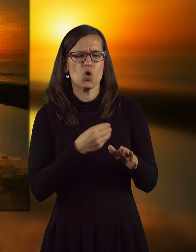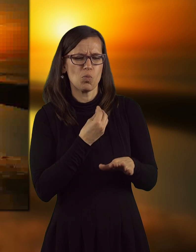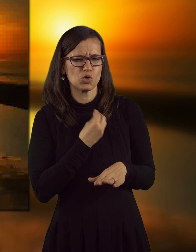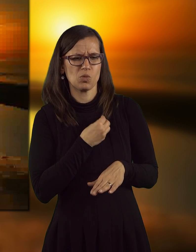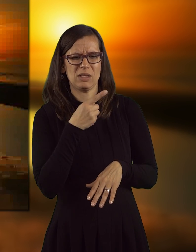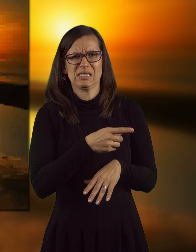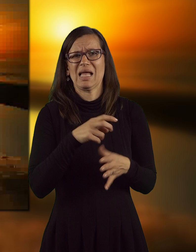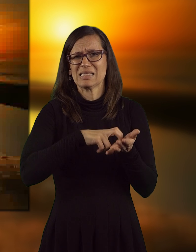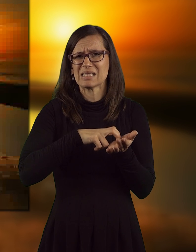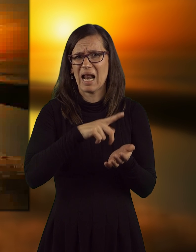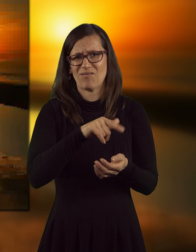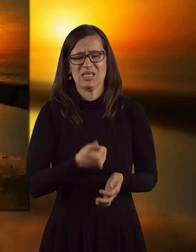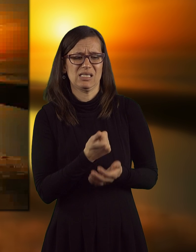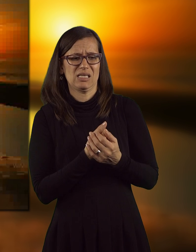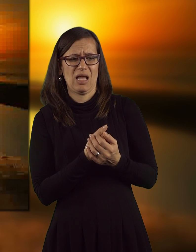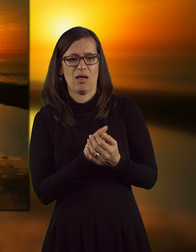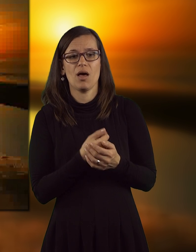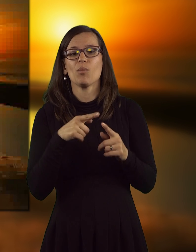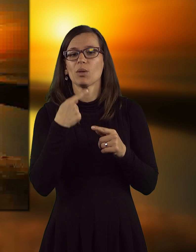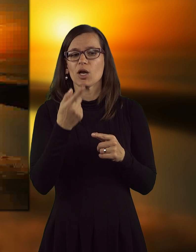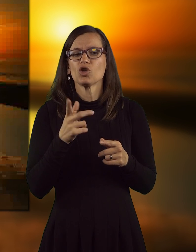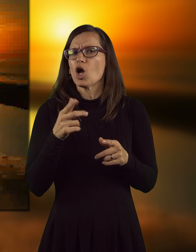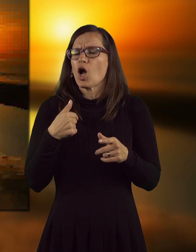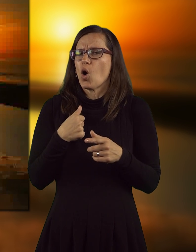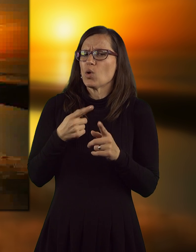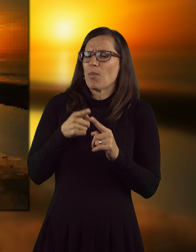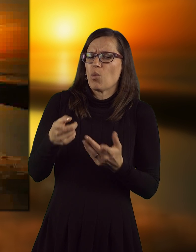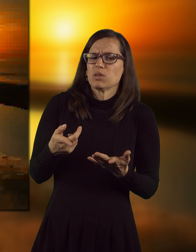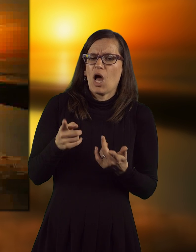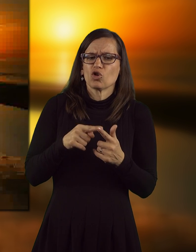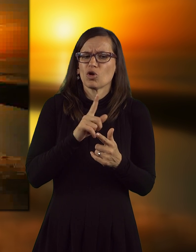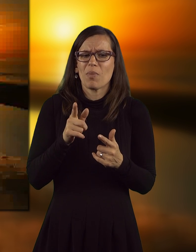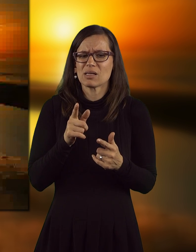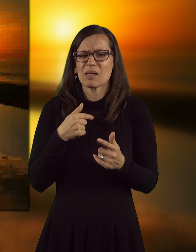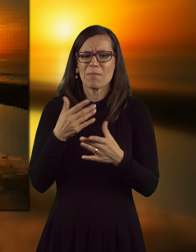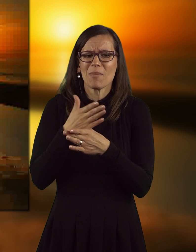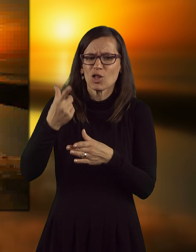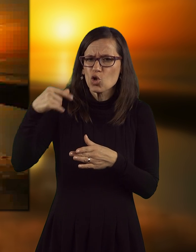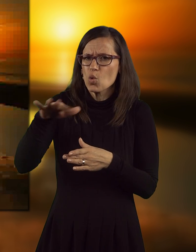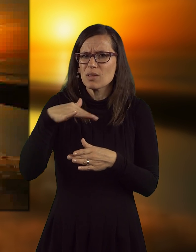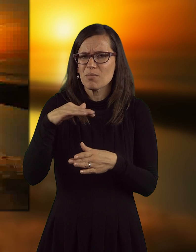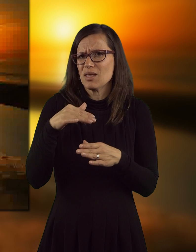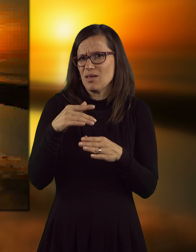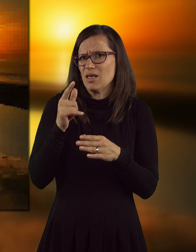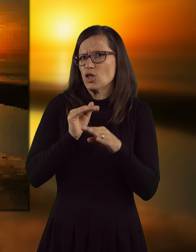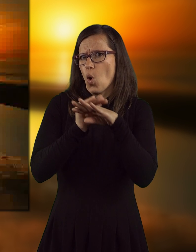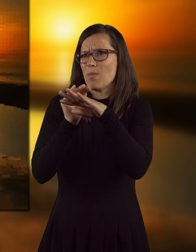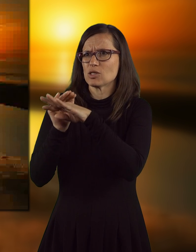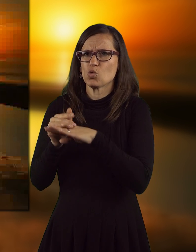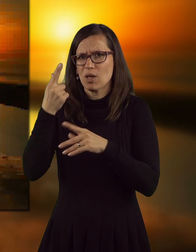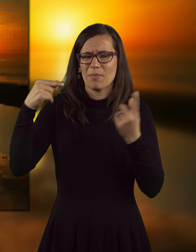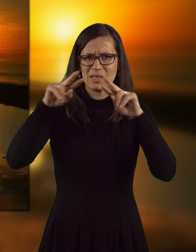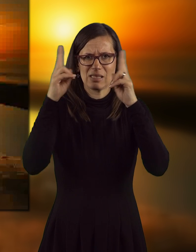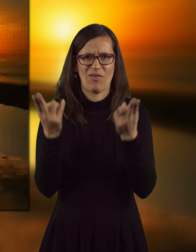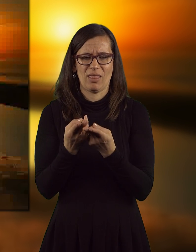you're feeling jealous, you're feeling fearful, and then they say, well, how can I not do that when I'm out